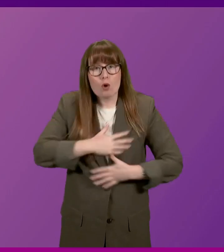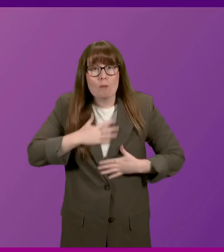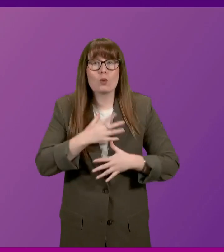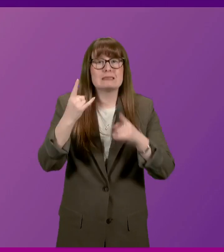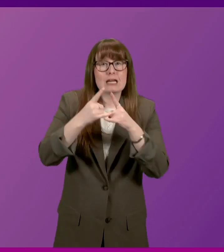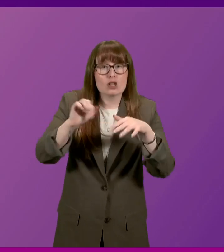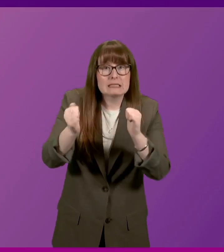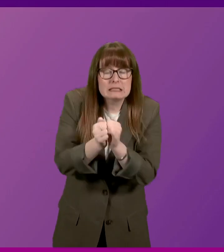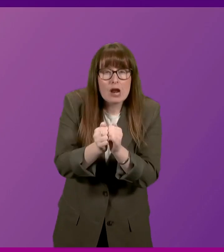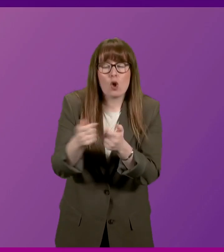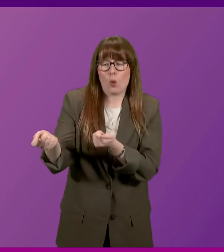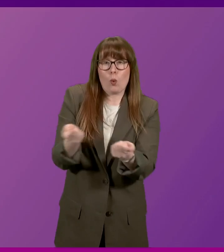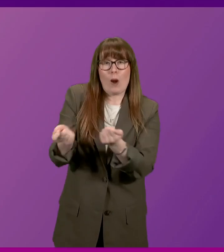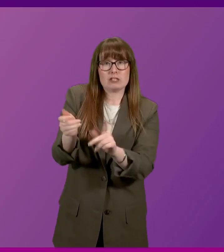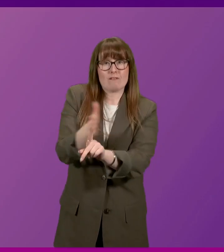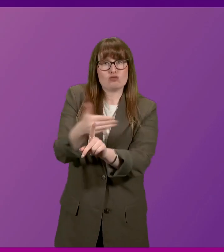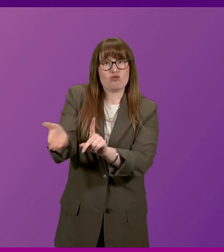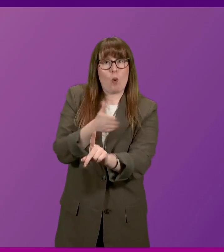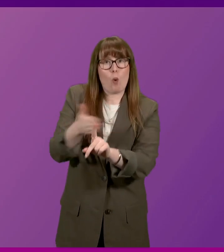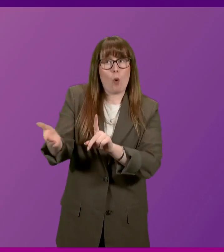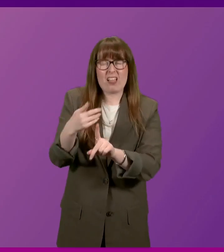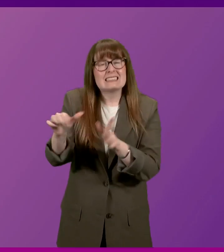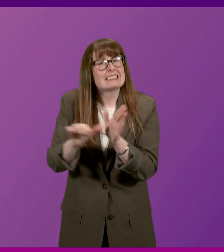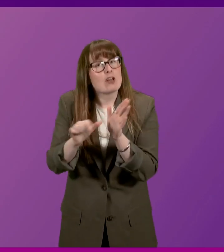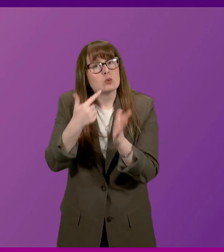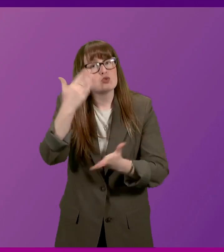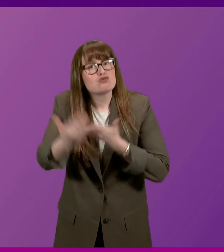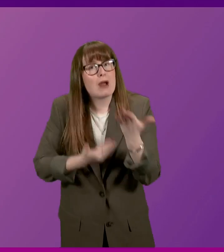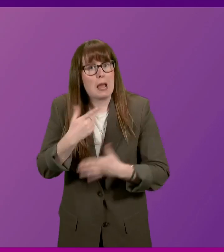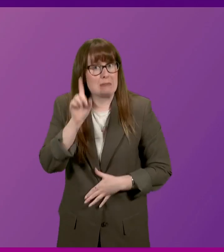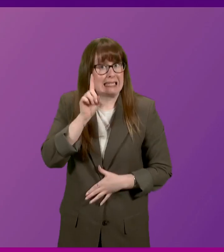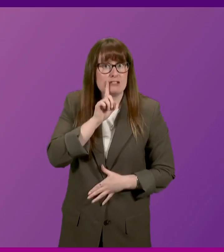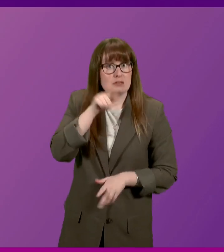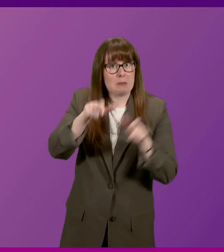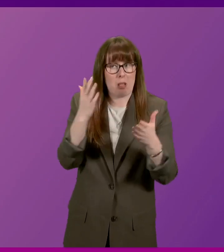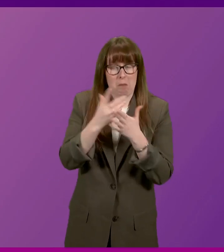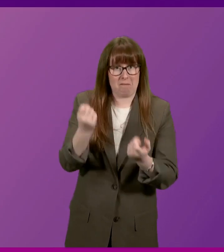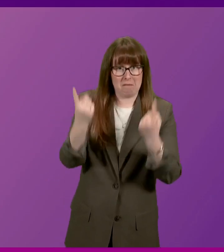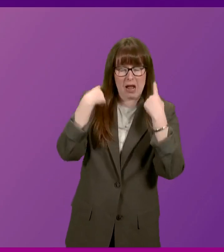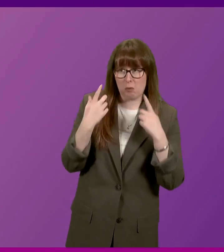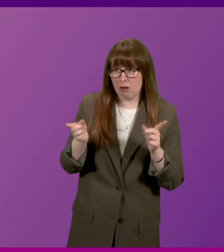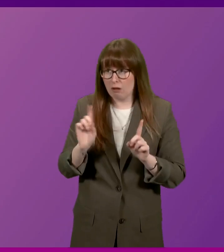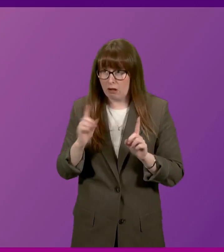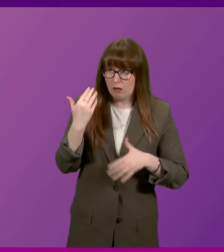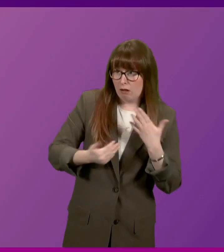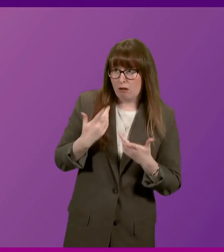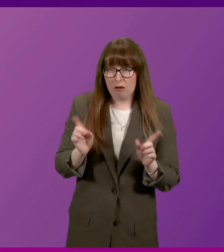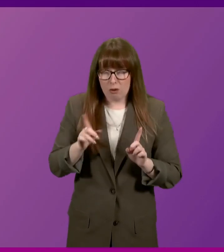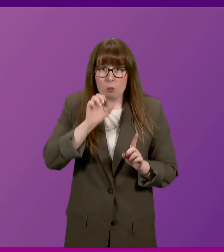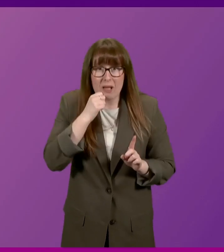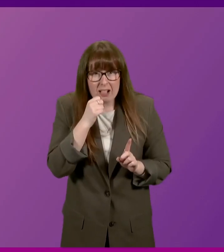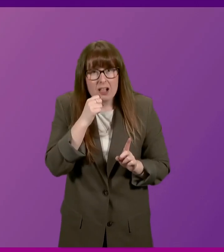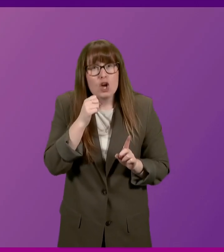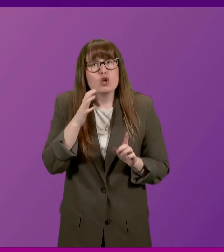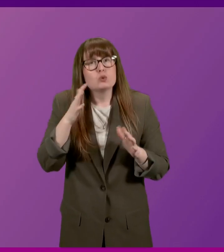but coercive control is also something quite hard to describe in the hearing world as it is. So do you